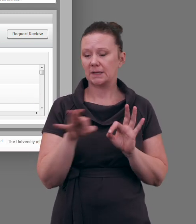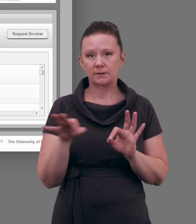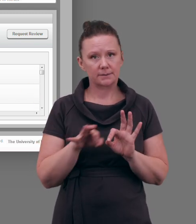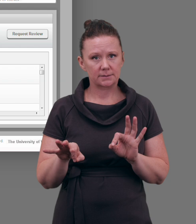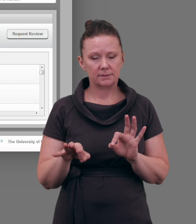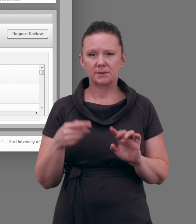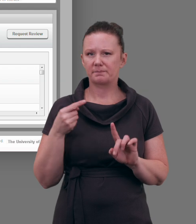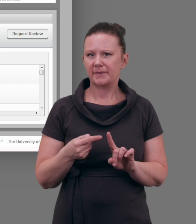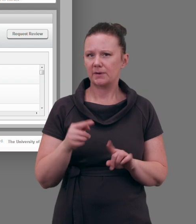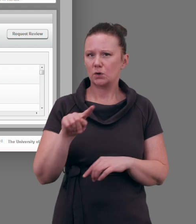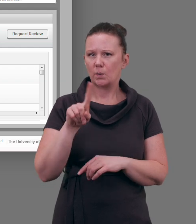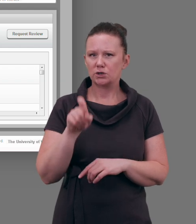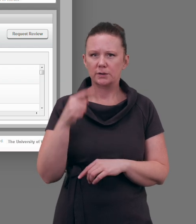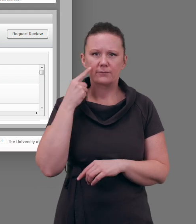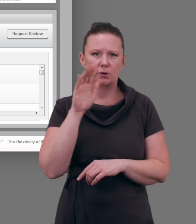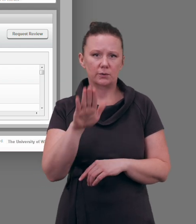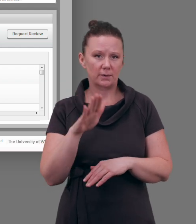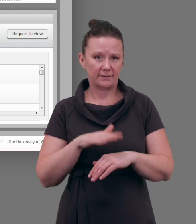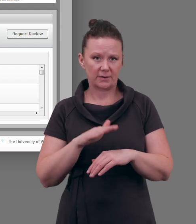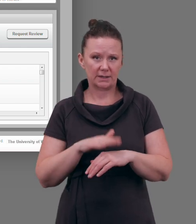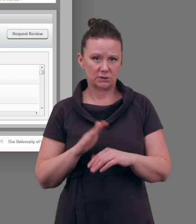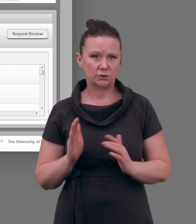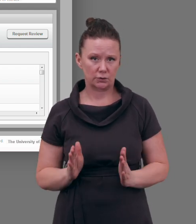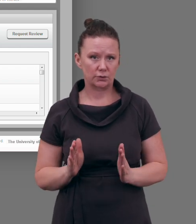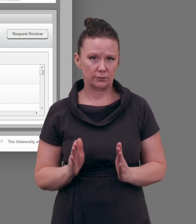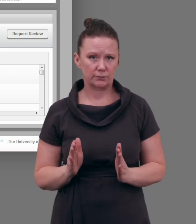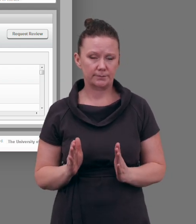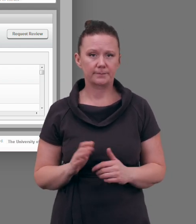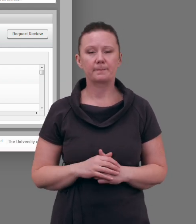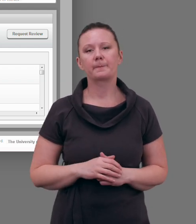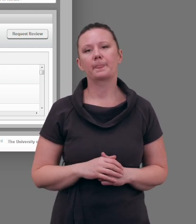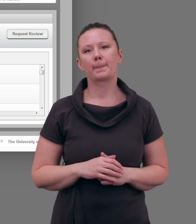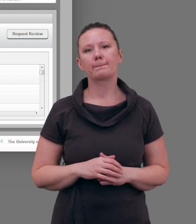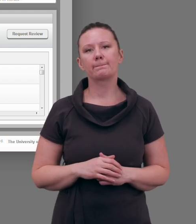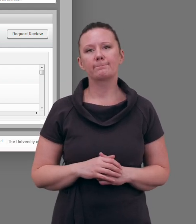review. Include any specific questions you have about your plan.